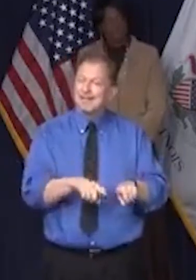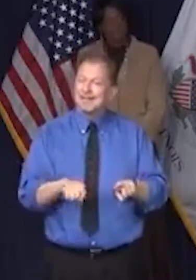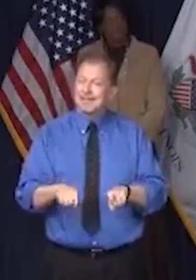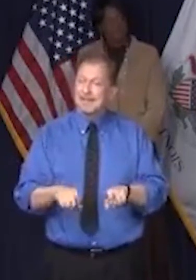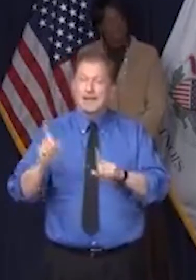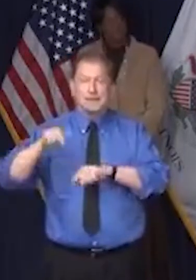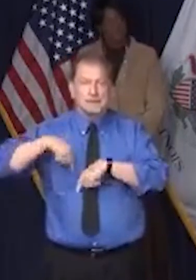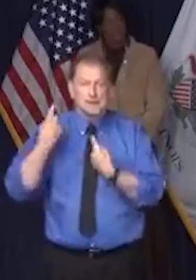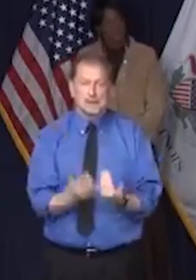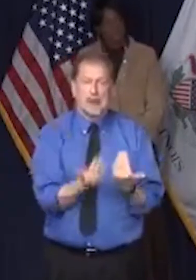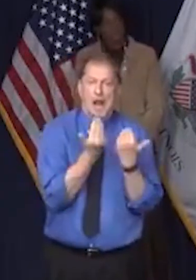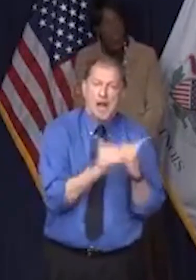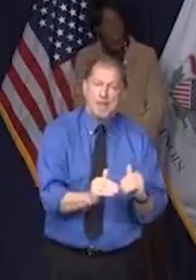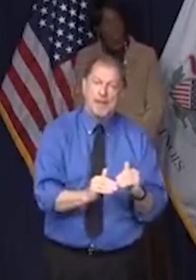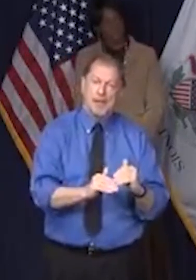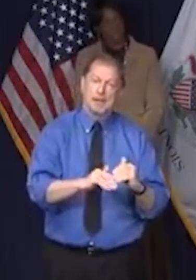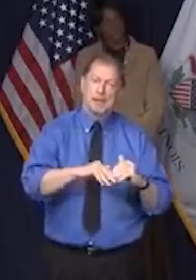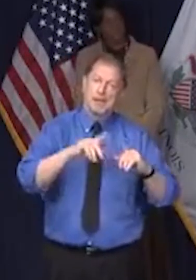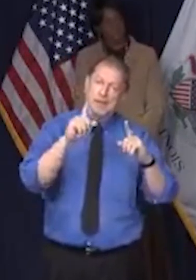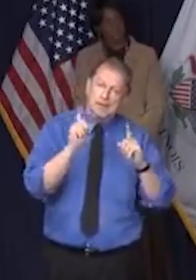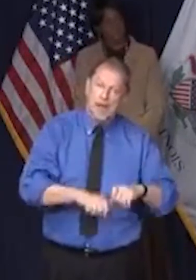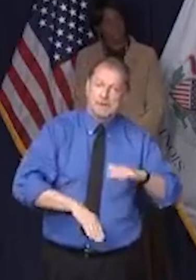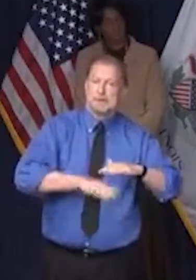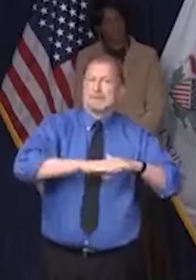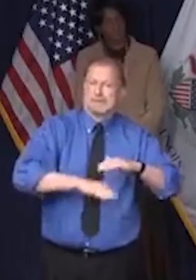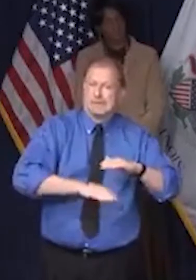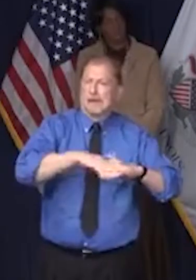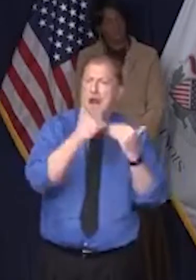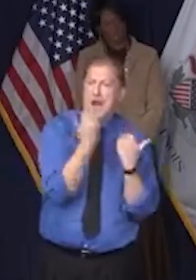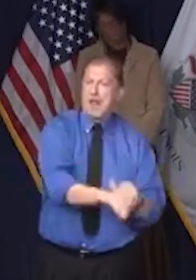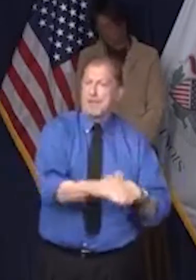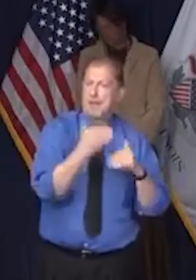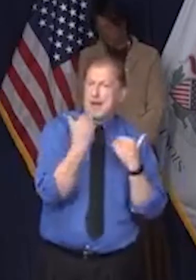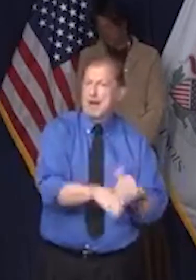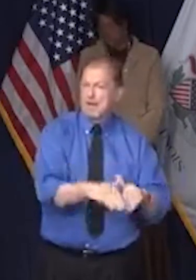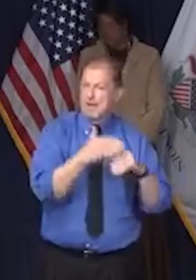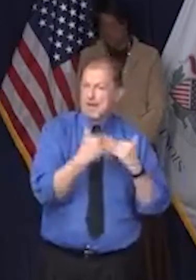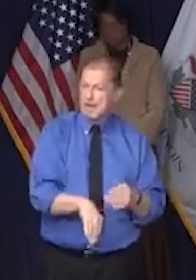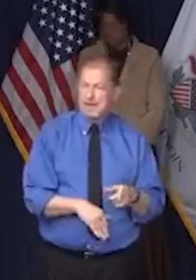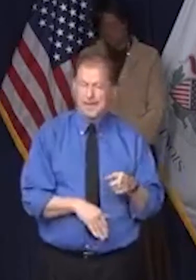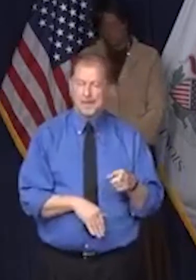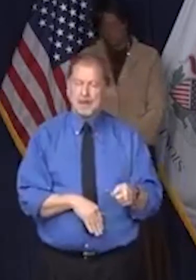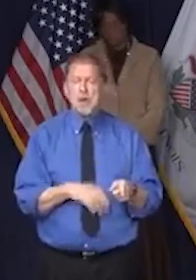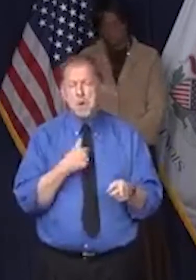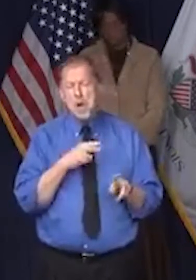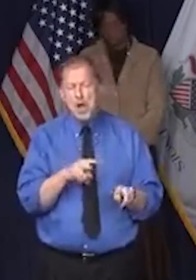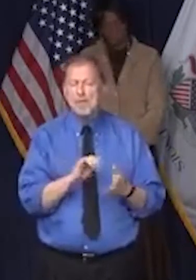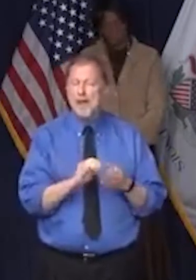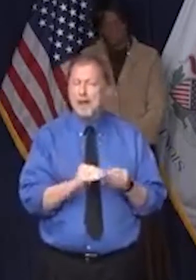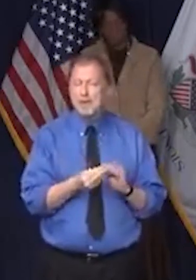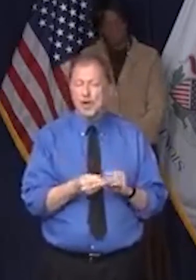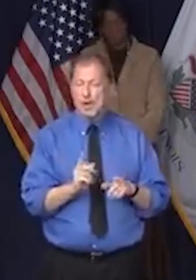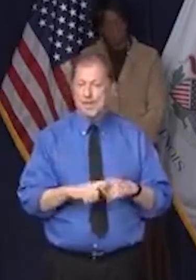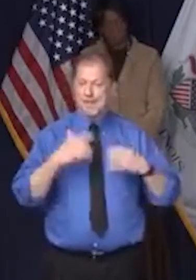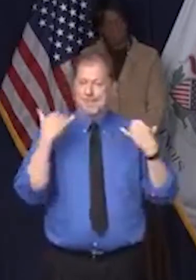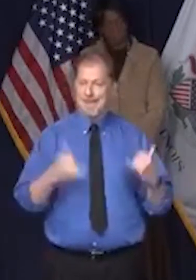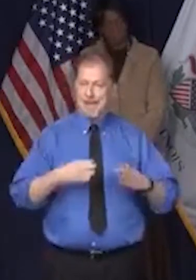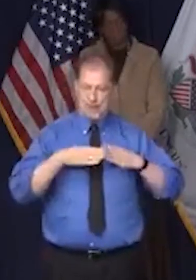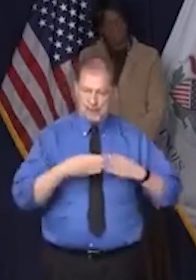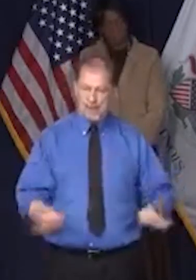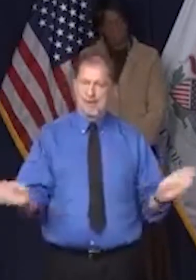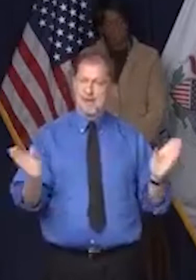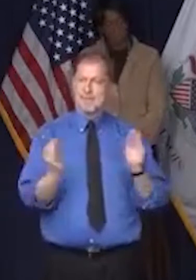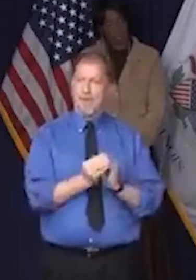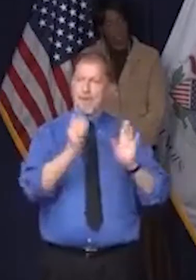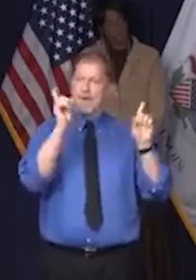country, very few people have been tested. So it's almost hard to make some judgments about that, but we watch it. You saw that this was our second